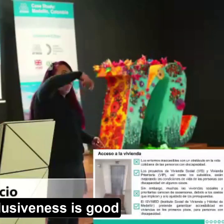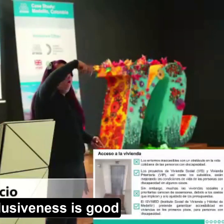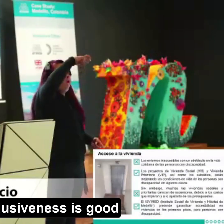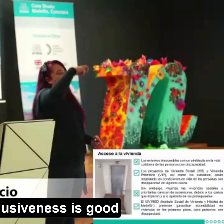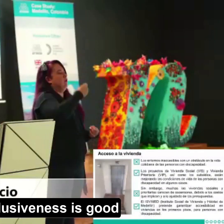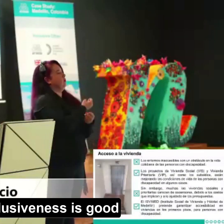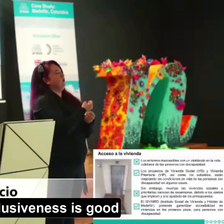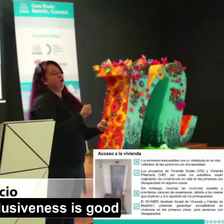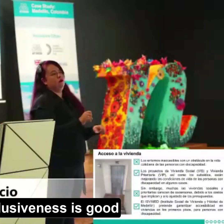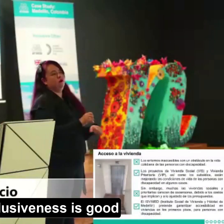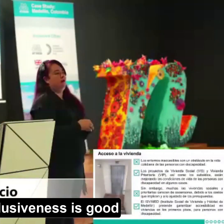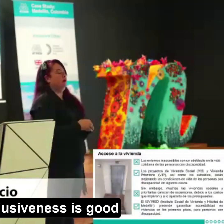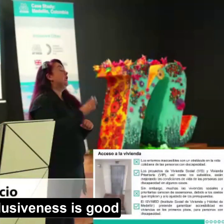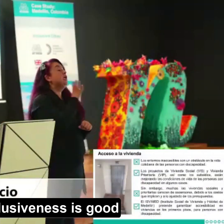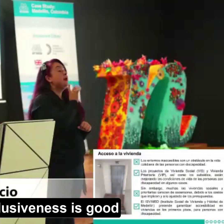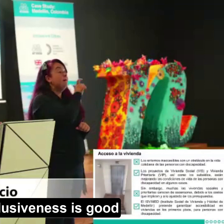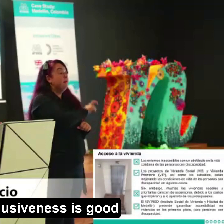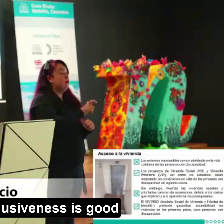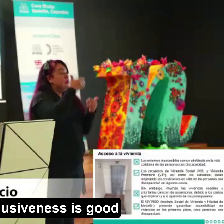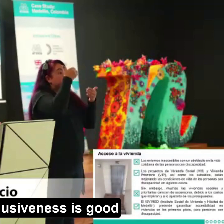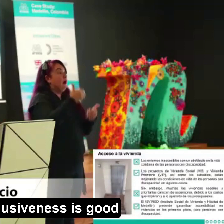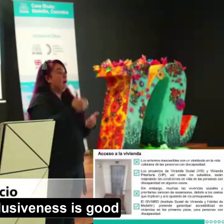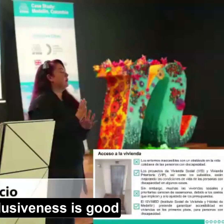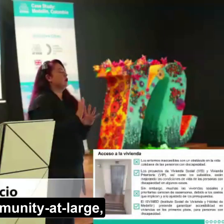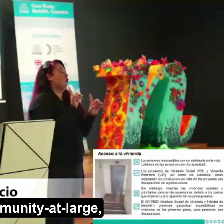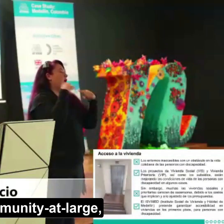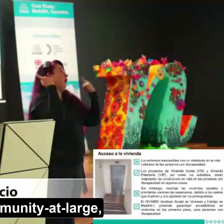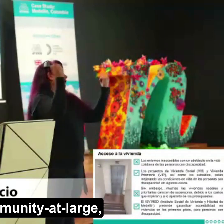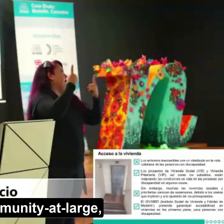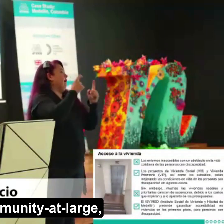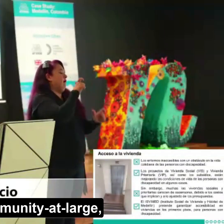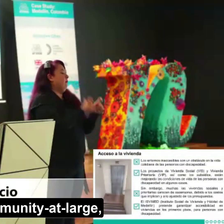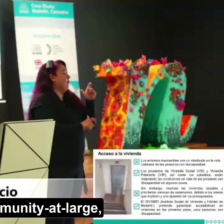design. Inclusiveness is